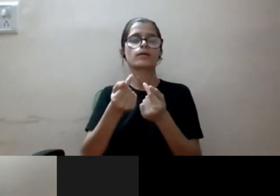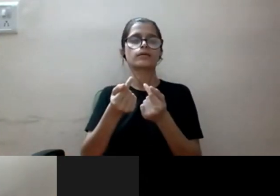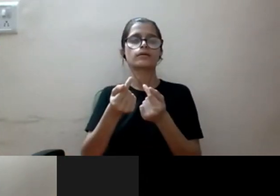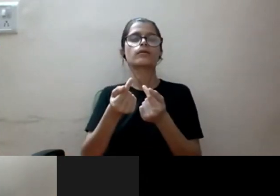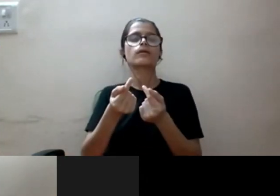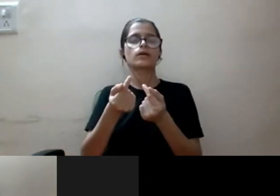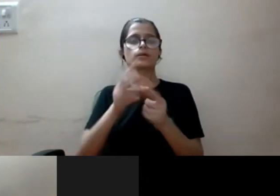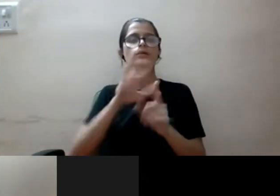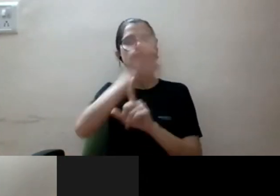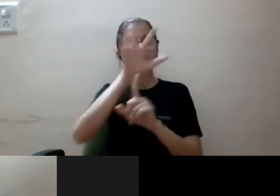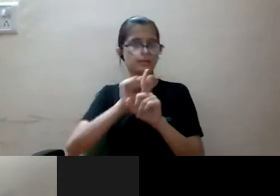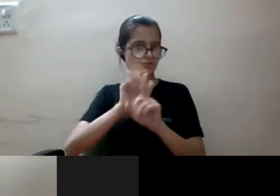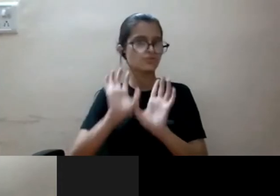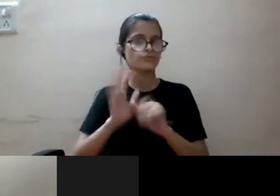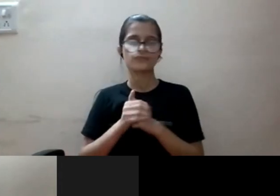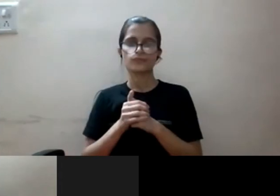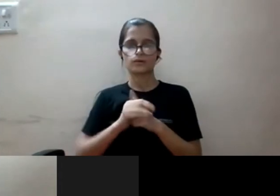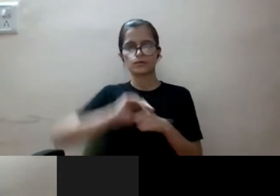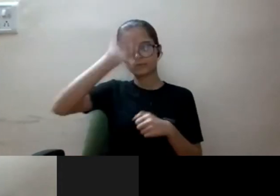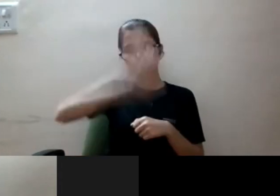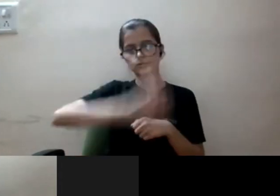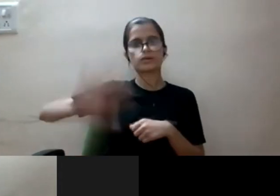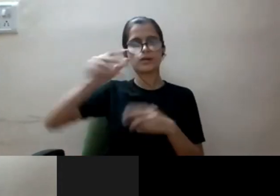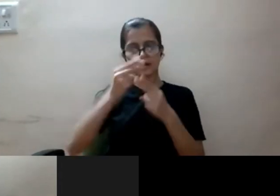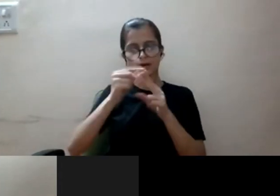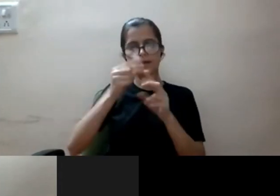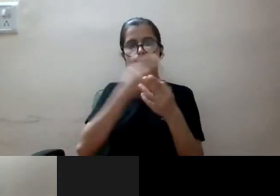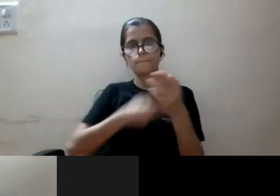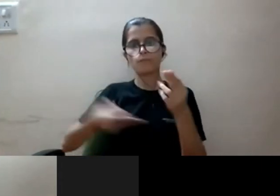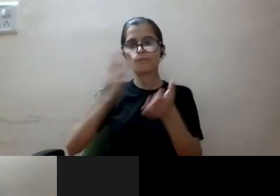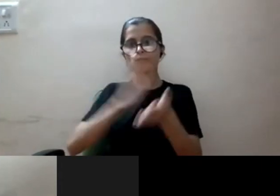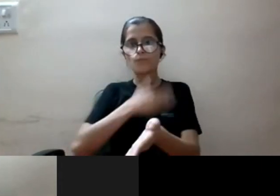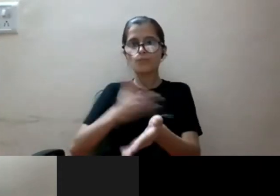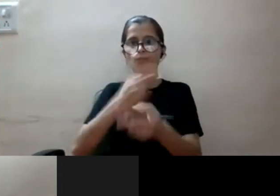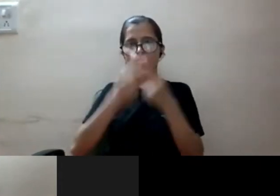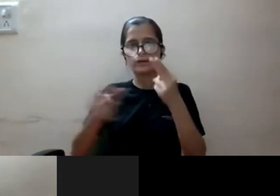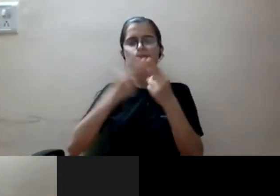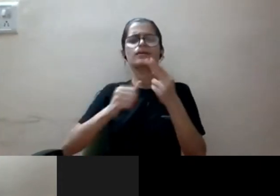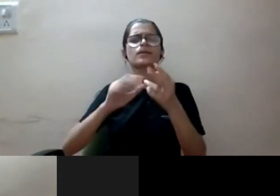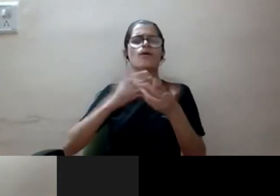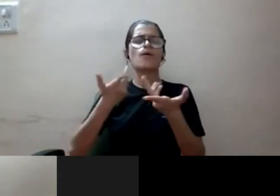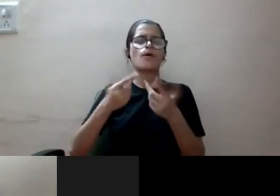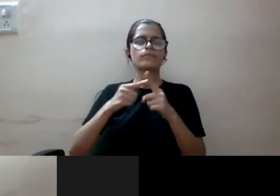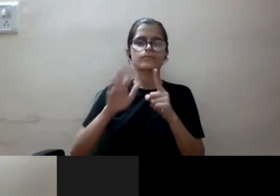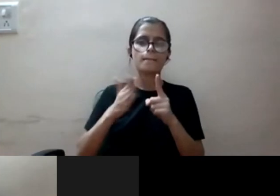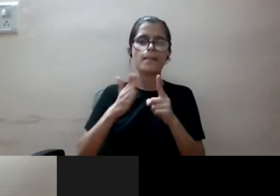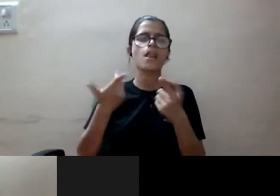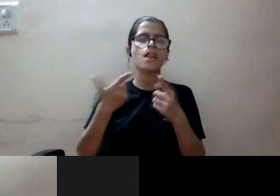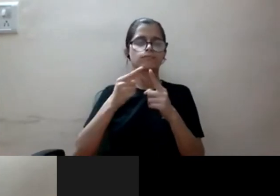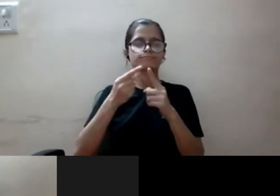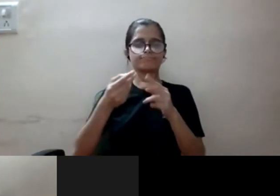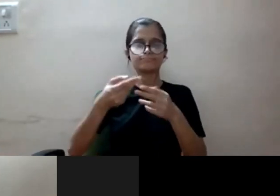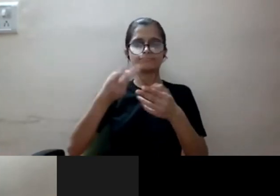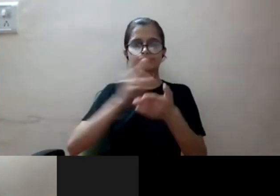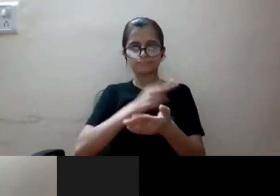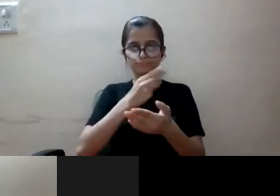And, you know, I read Indian poetry and Tamil poetry, and, you know, in translation. And I'm